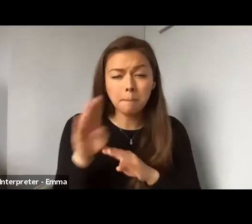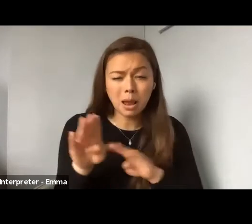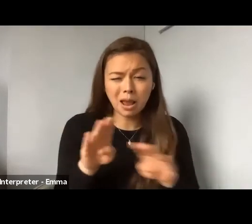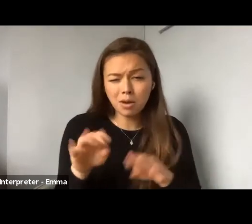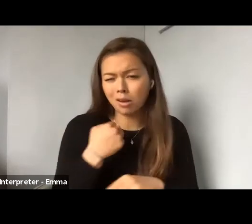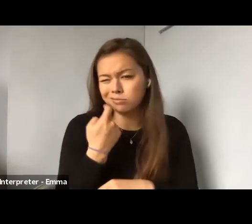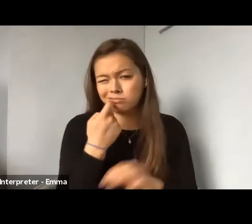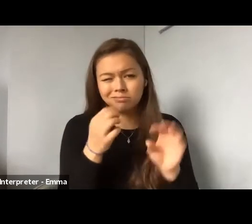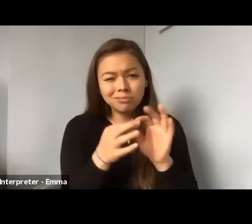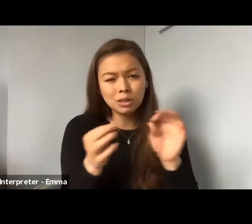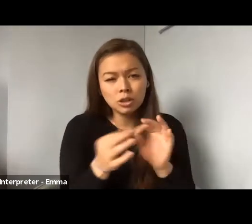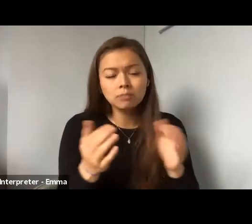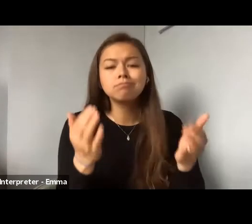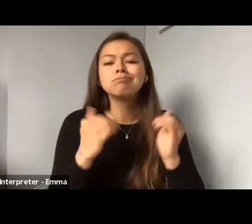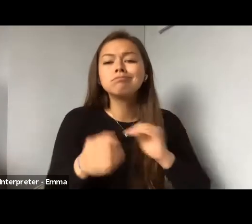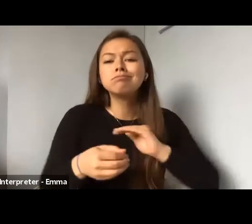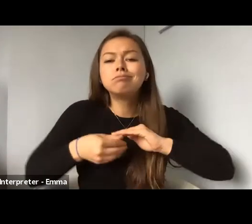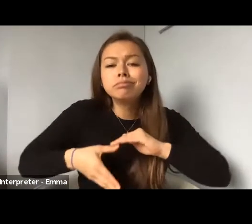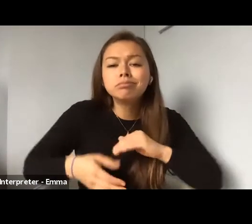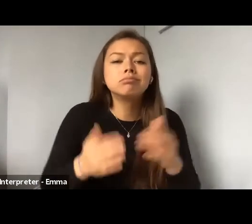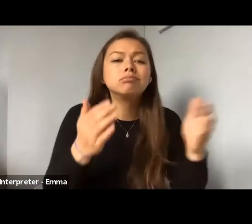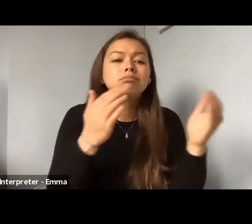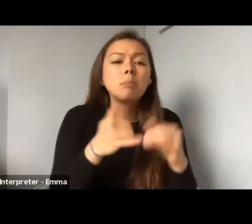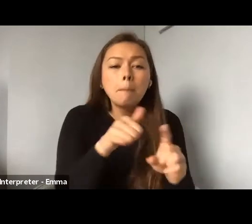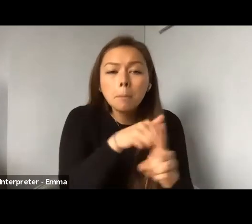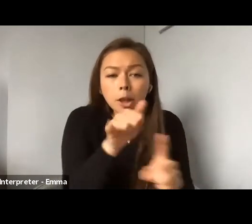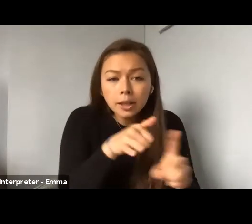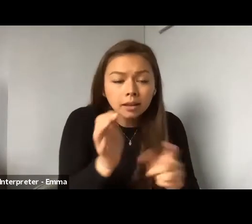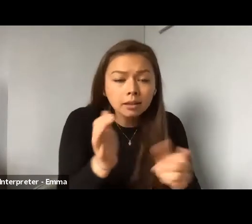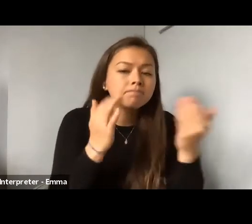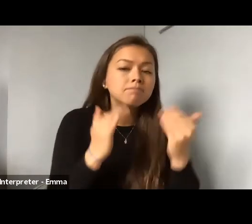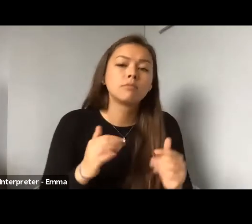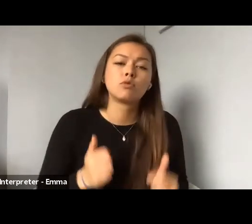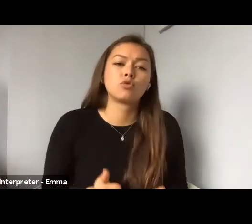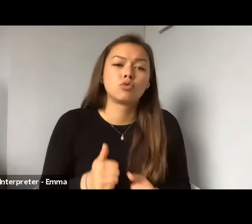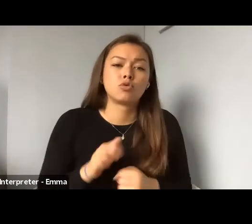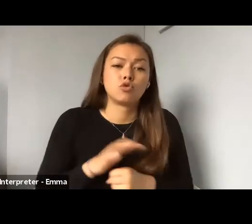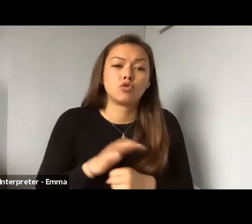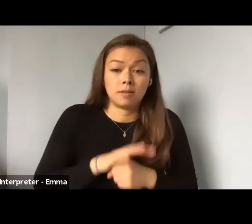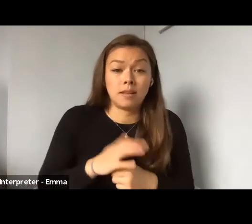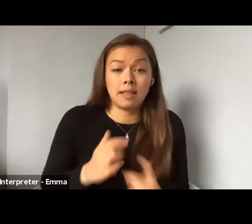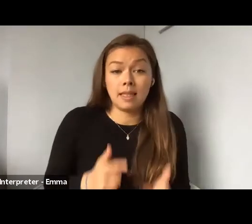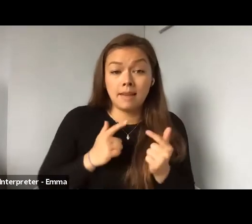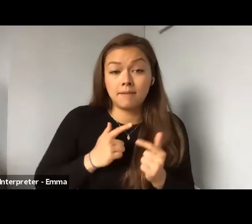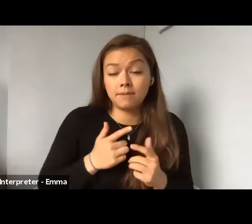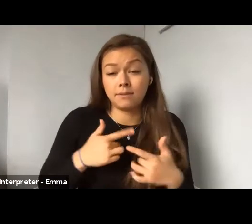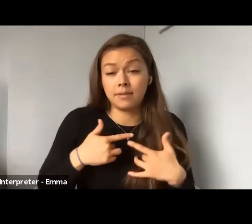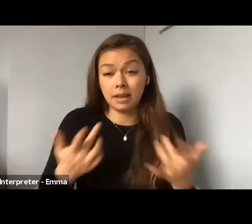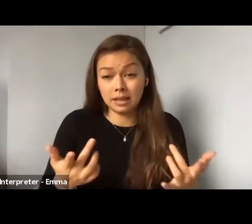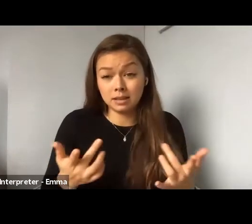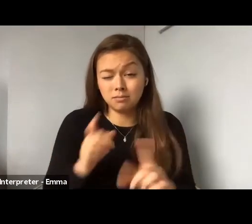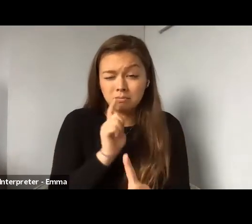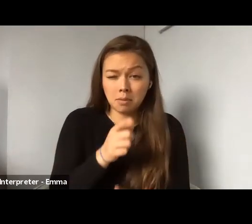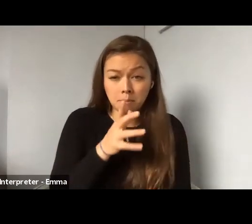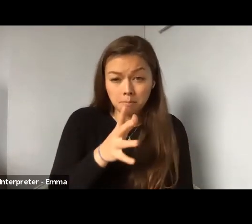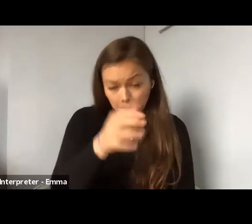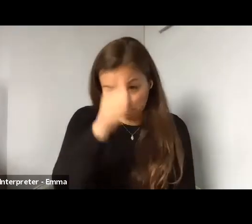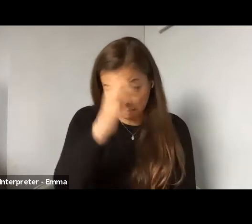low self-esteem, bullying, stressful life events for males specifically, substance use, in